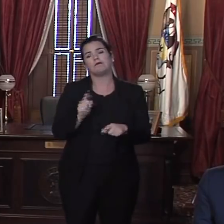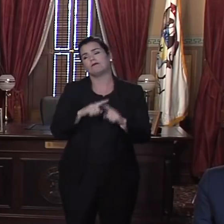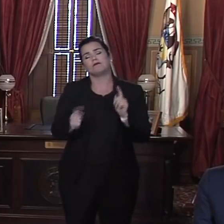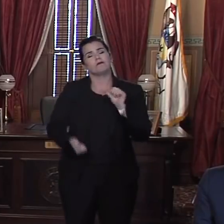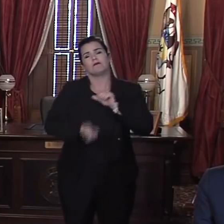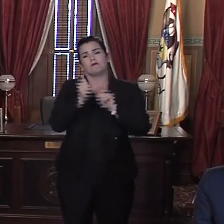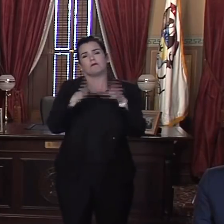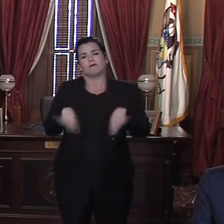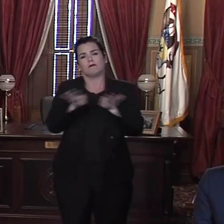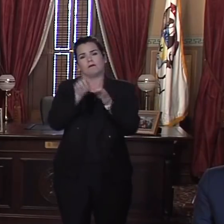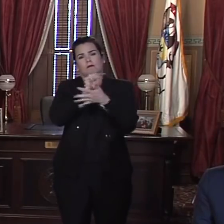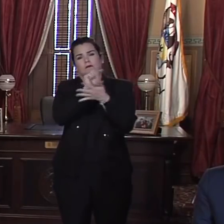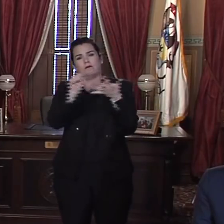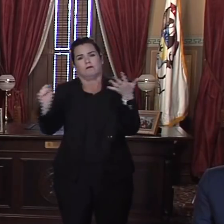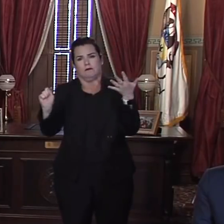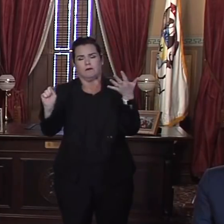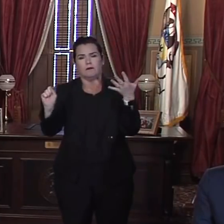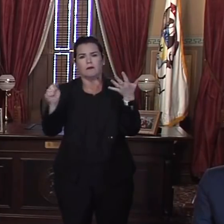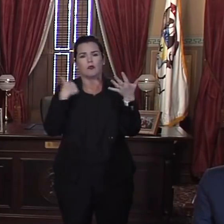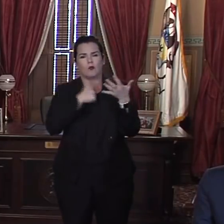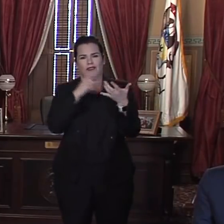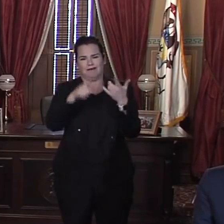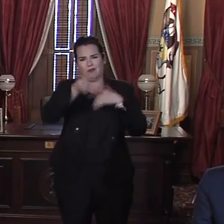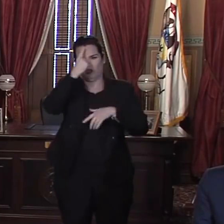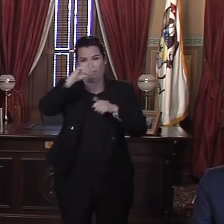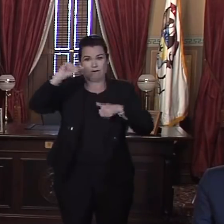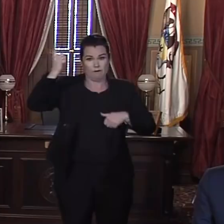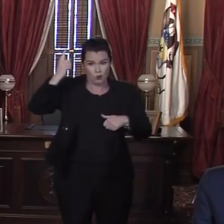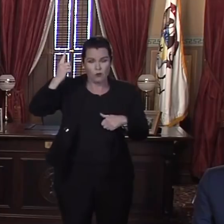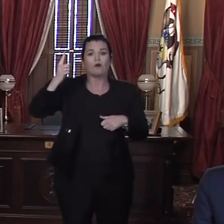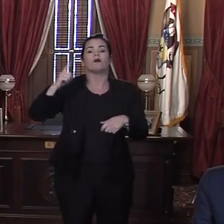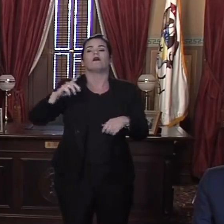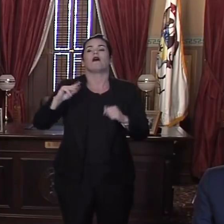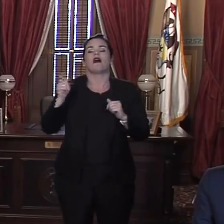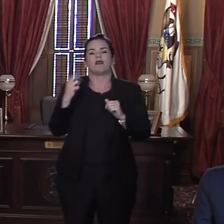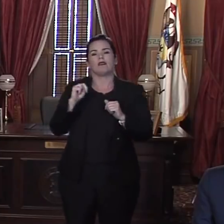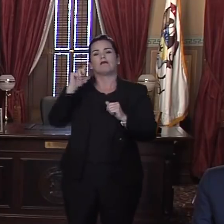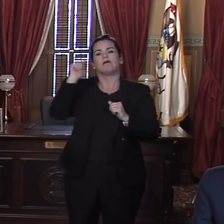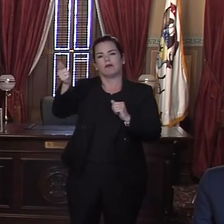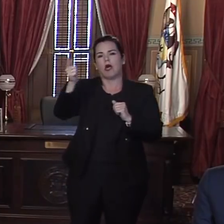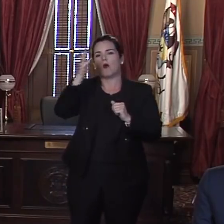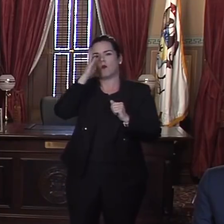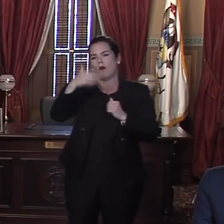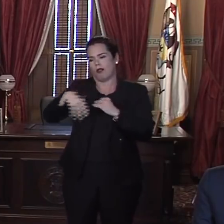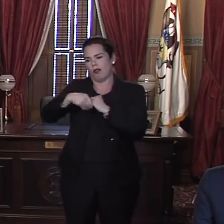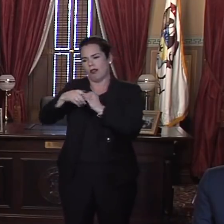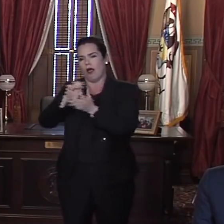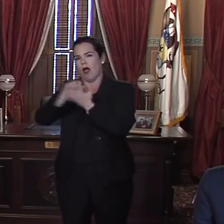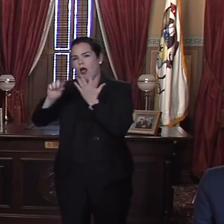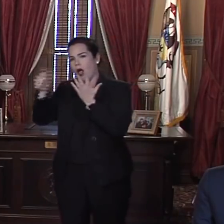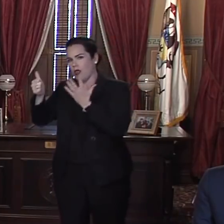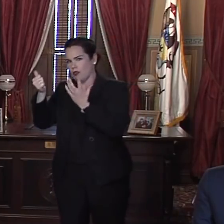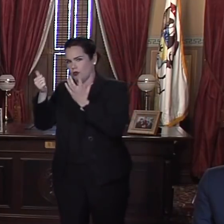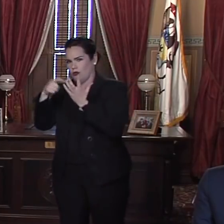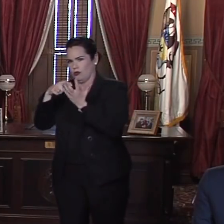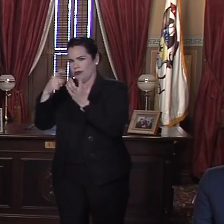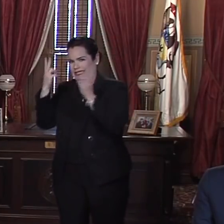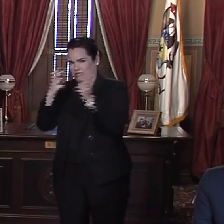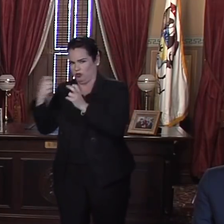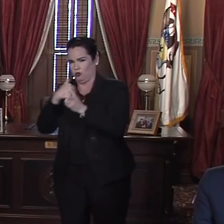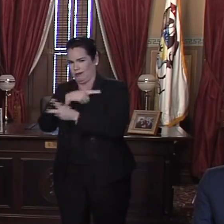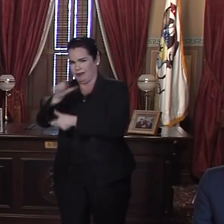factors that we need to really have our arms around, but there will be additional ones, and how we ramp up and what that looks like